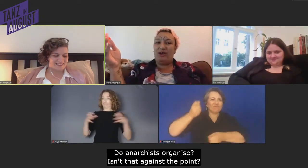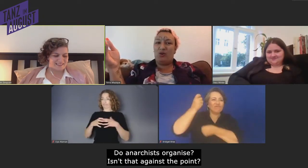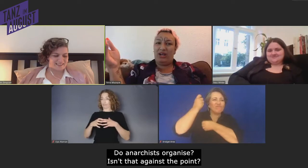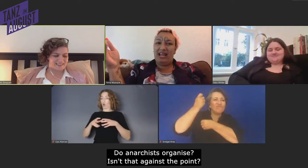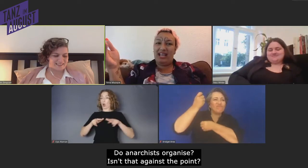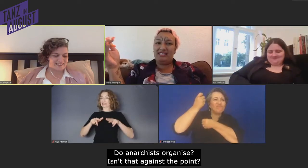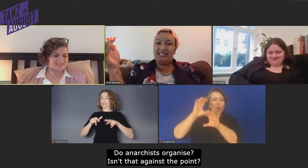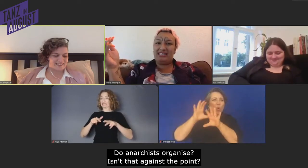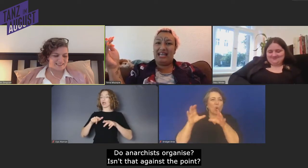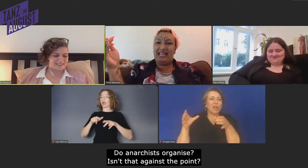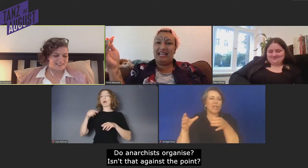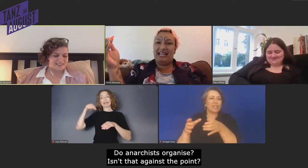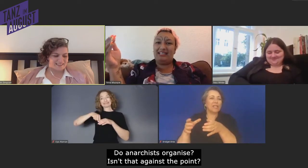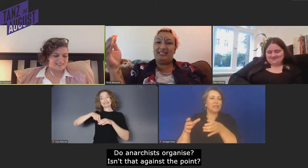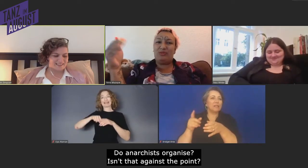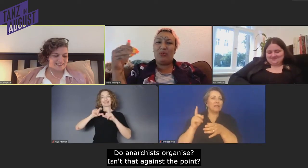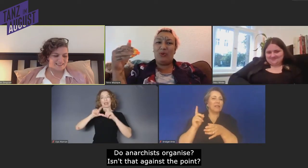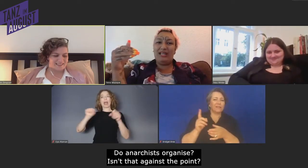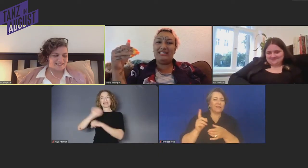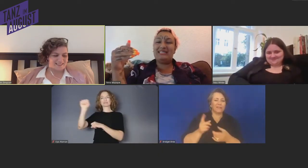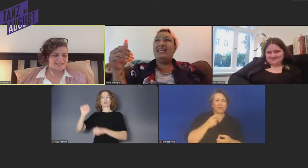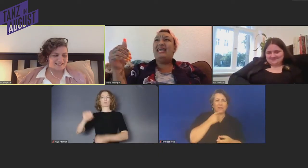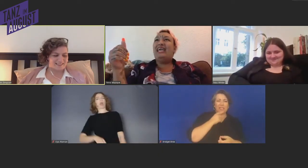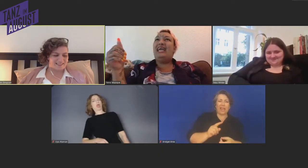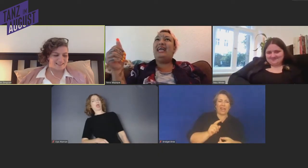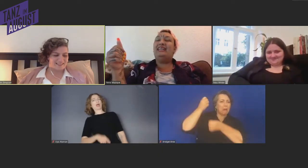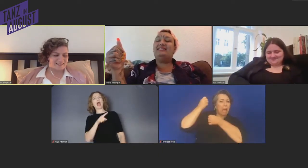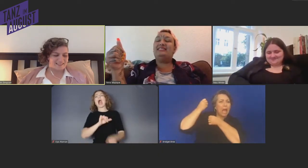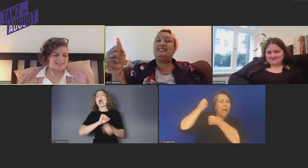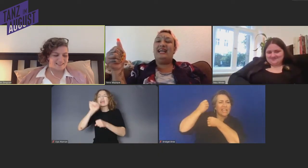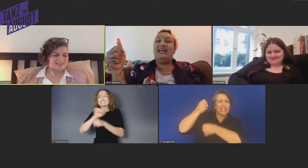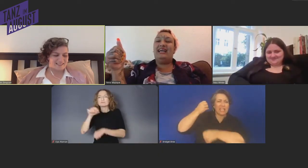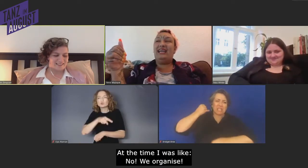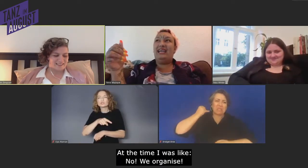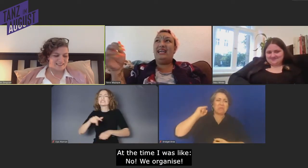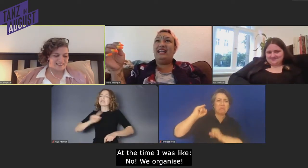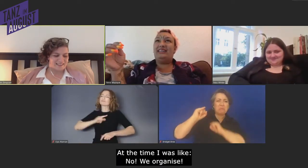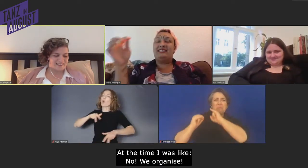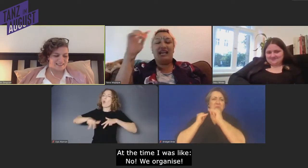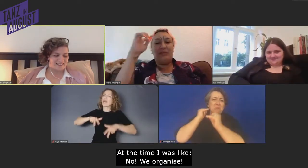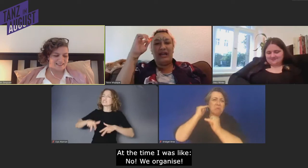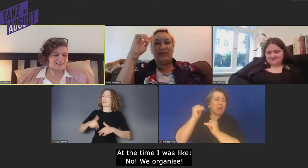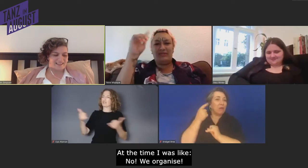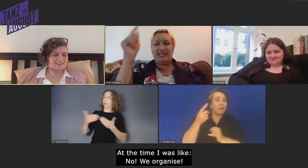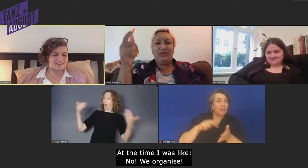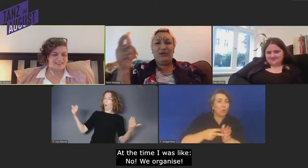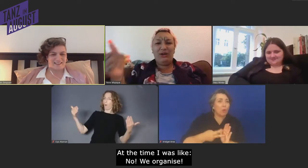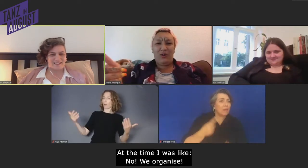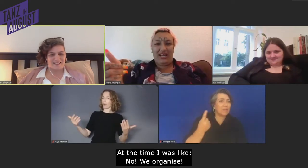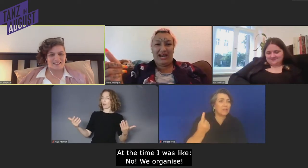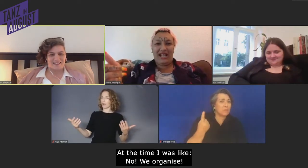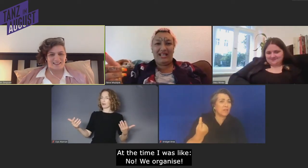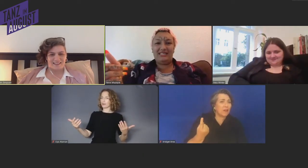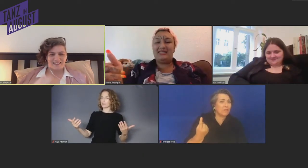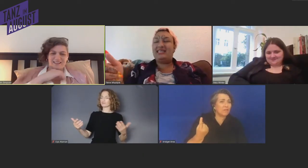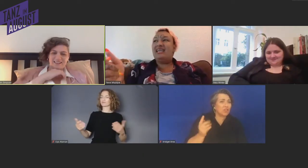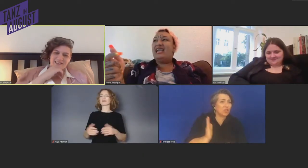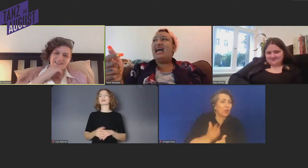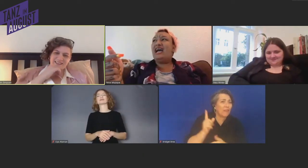like organize? Isn't that against the point? And at the time I was like, no, we